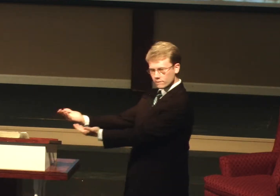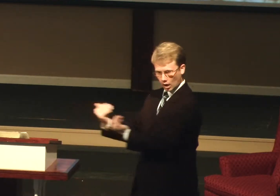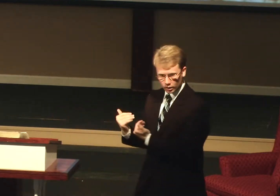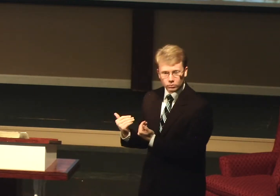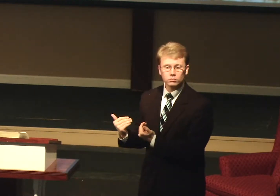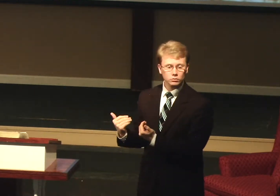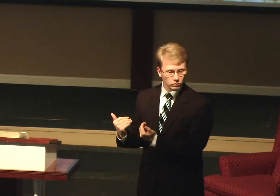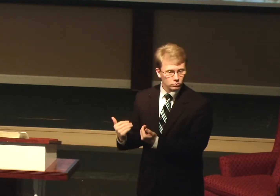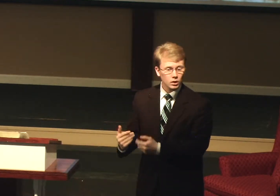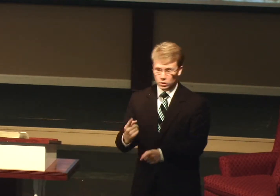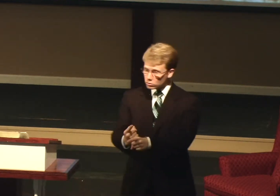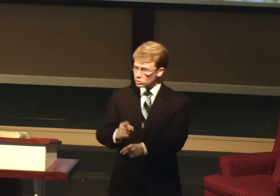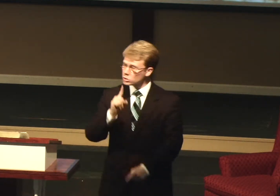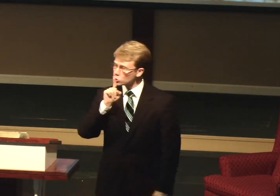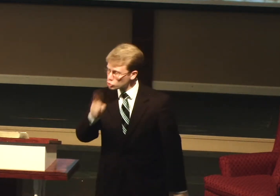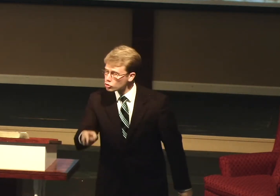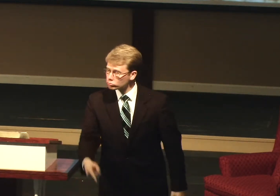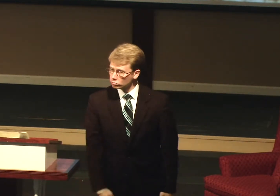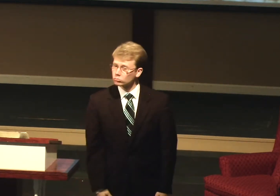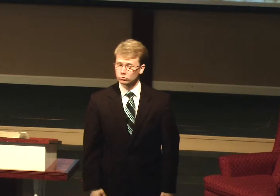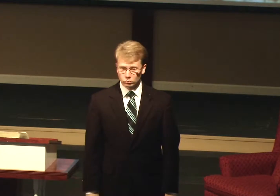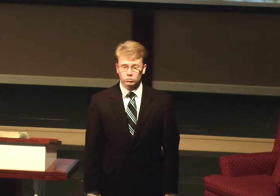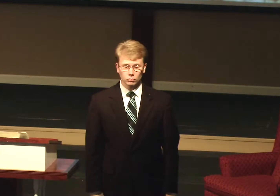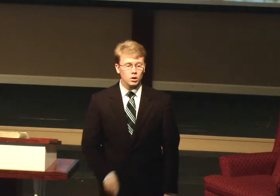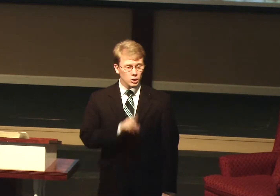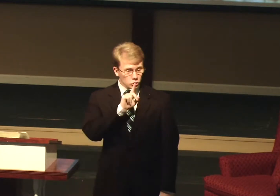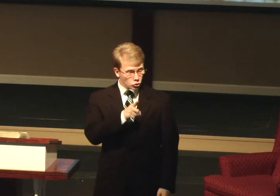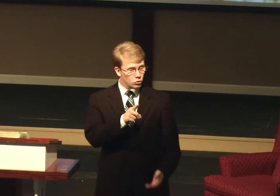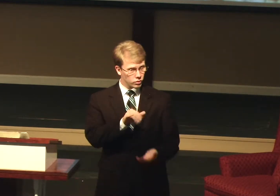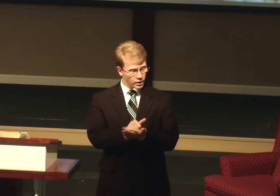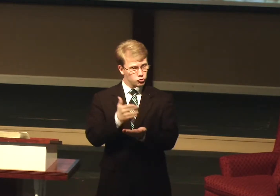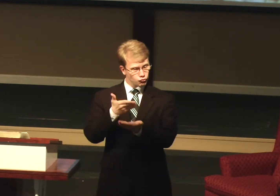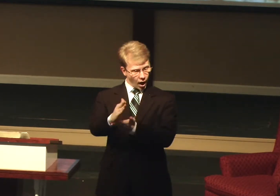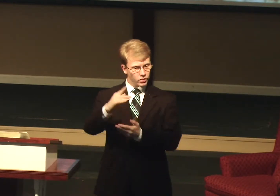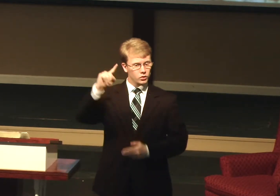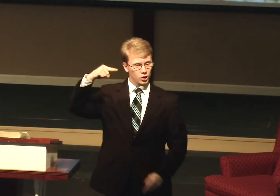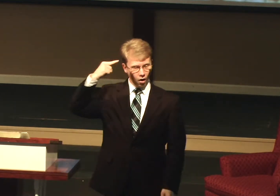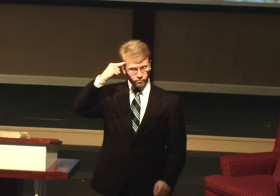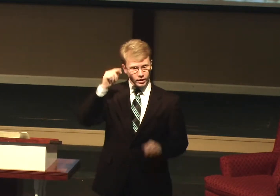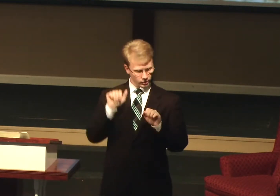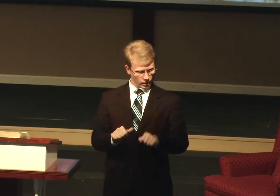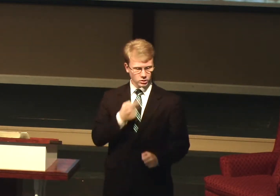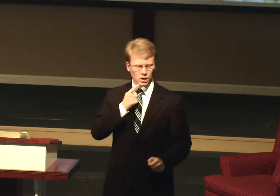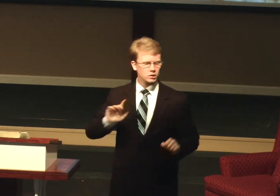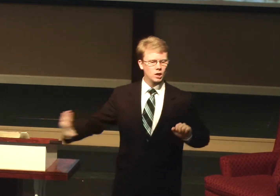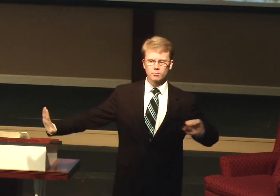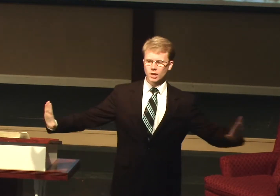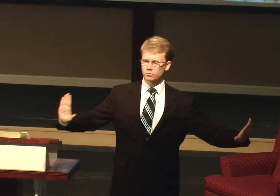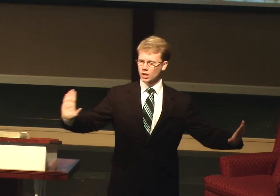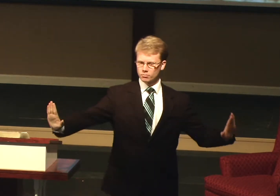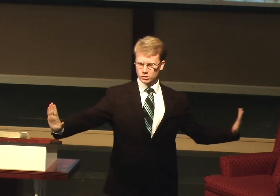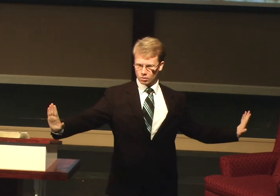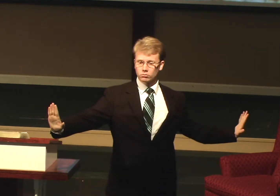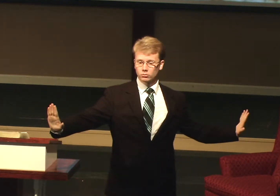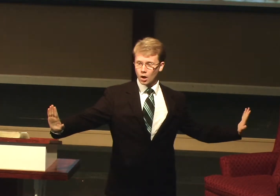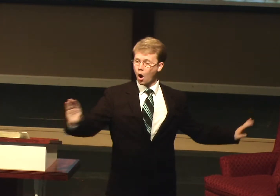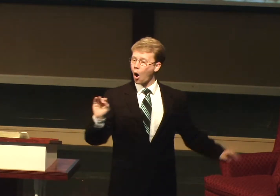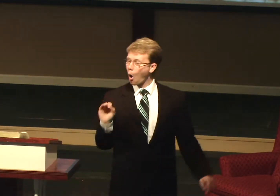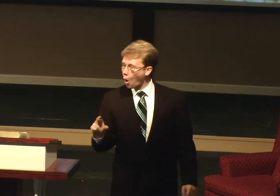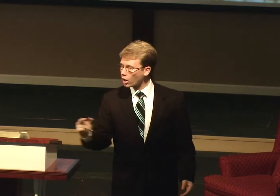result of that, I can deny you entrance. And so they did. The government does have the right to say, no, you cannot